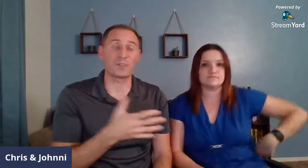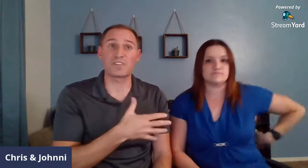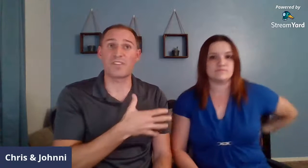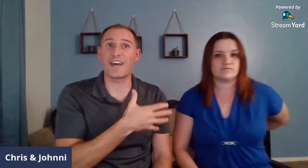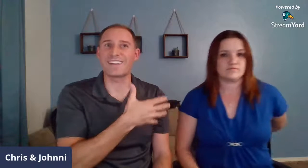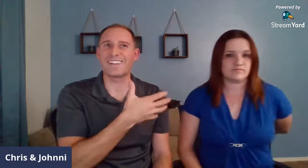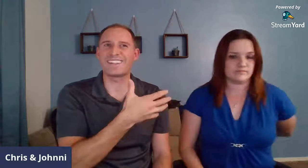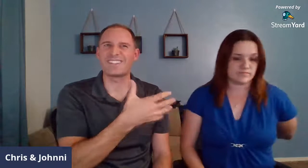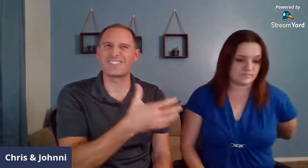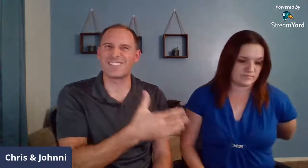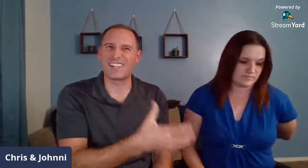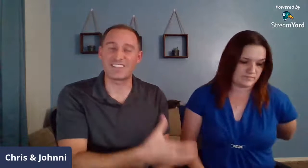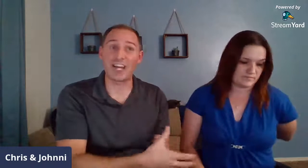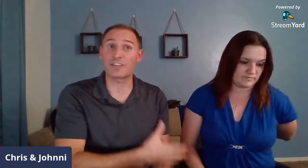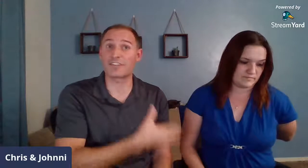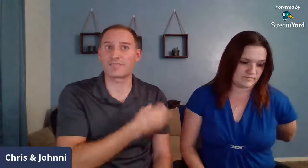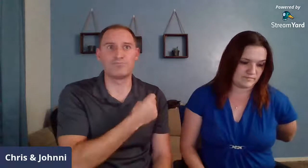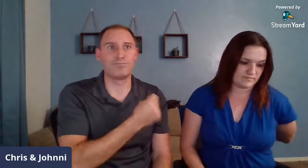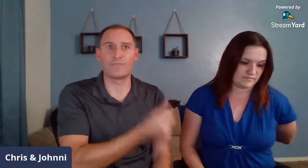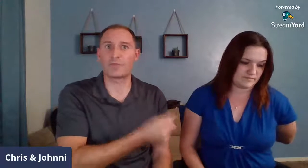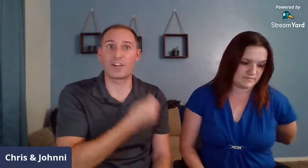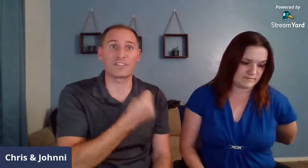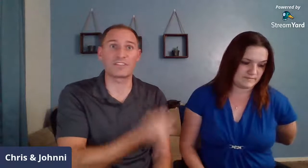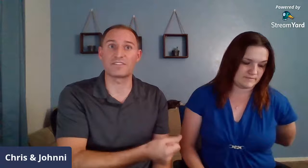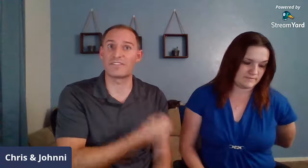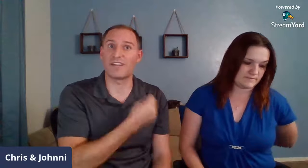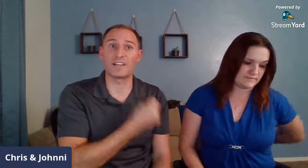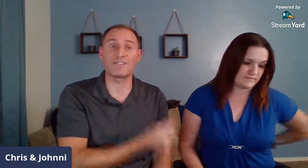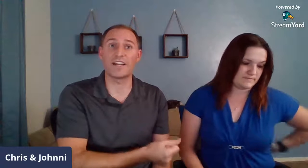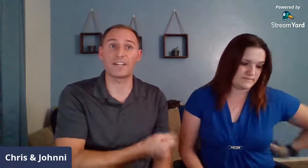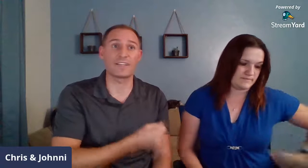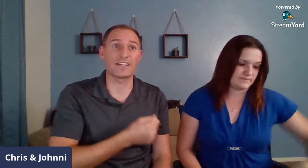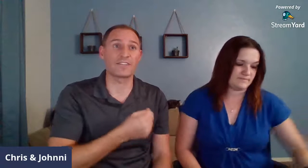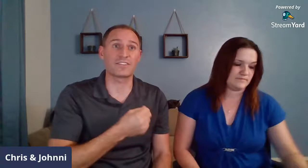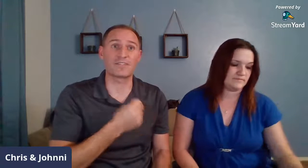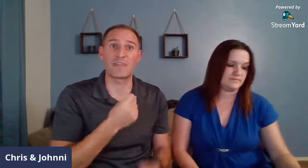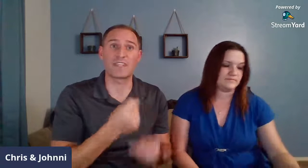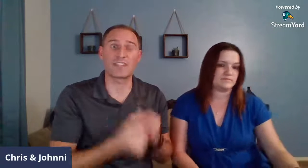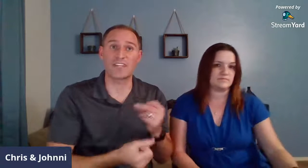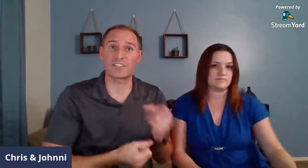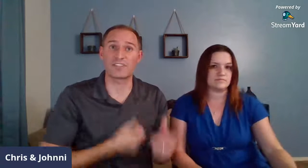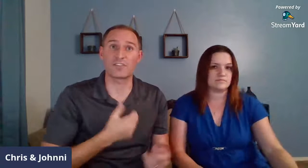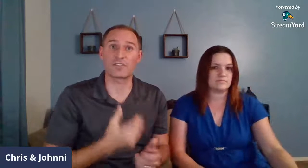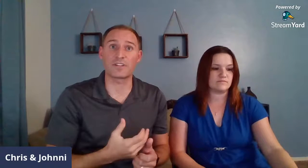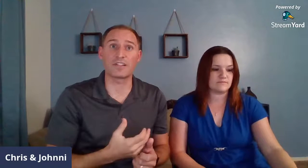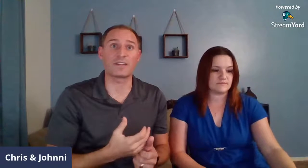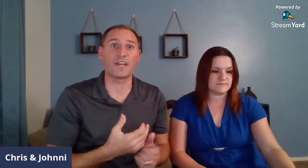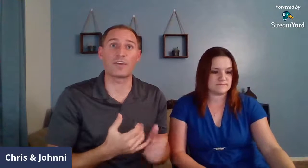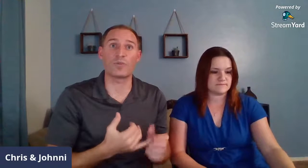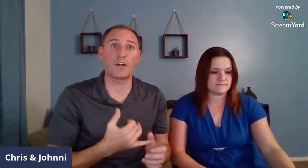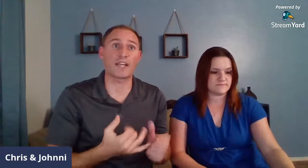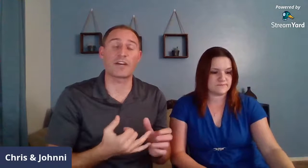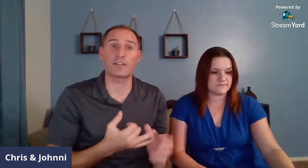it was thought that, toddlers, their brains are on fire, right? They're just making connections and they're learning how to walk, how to